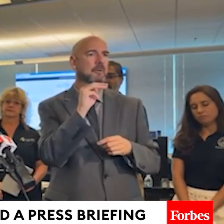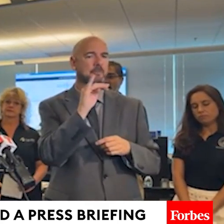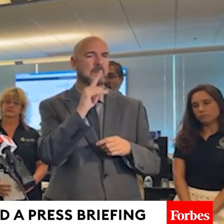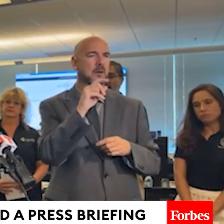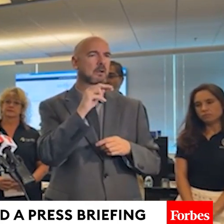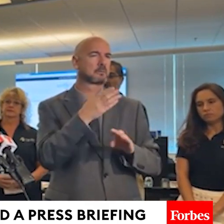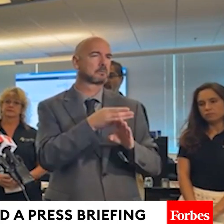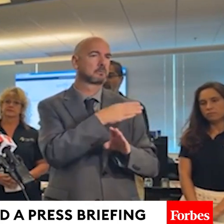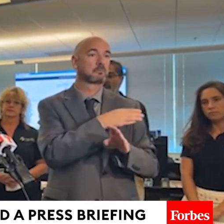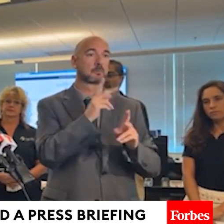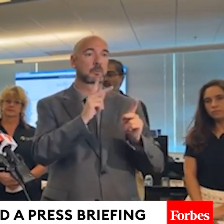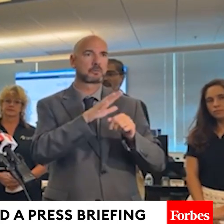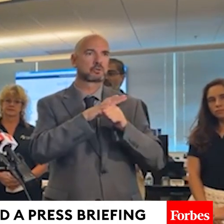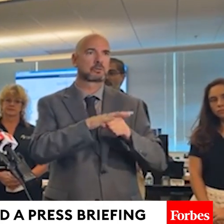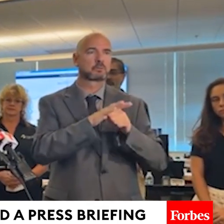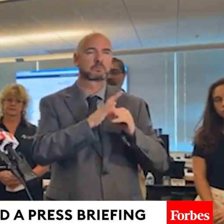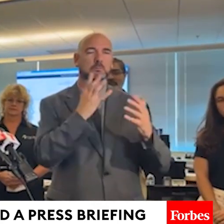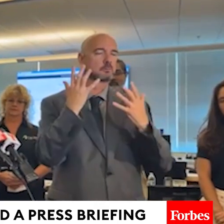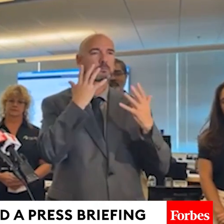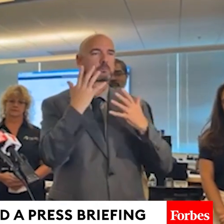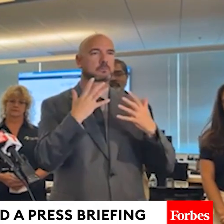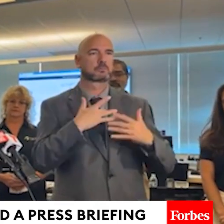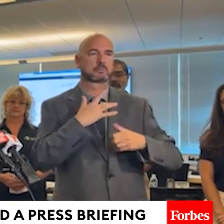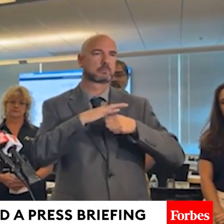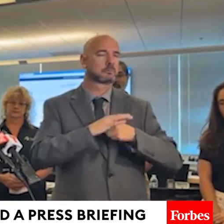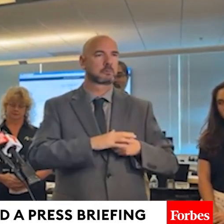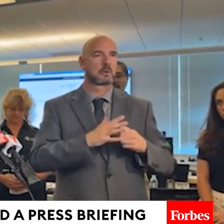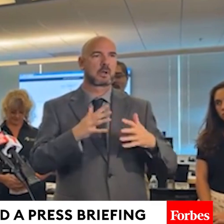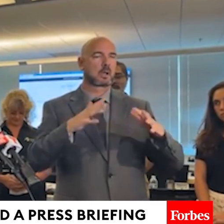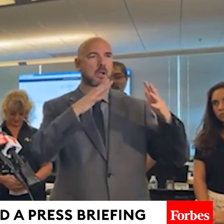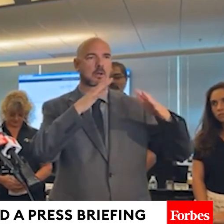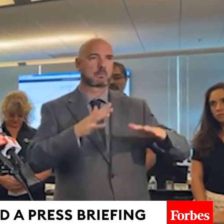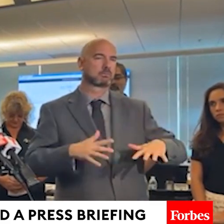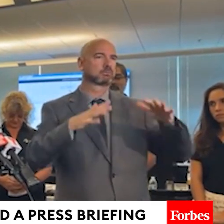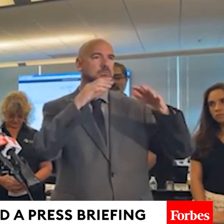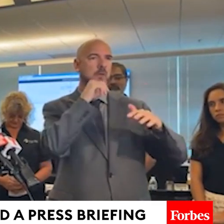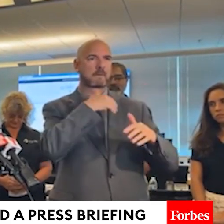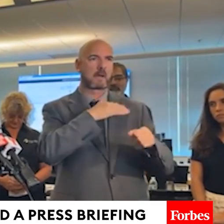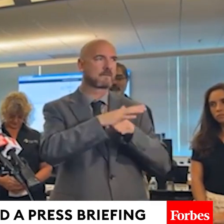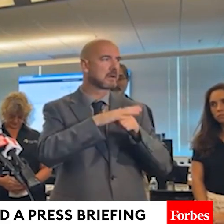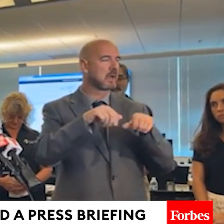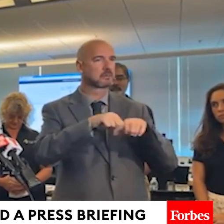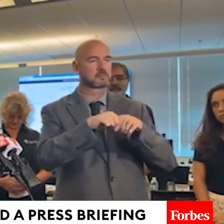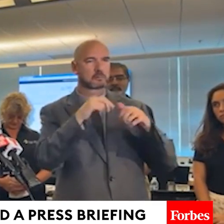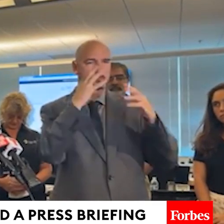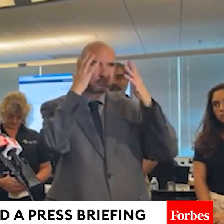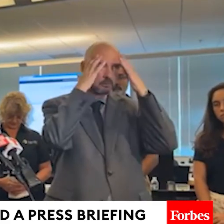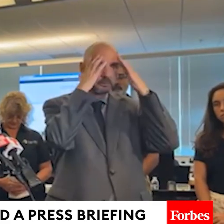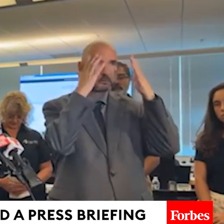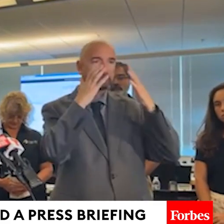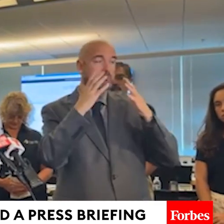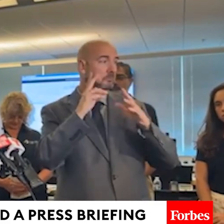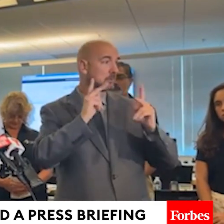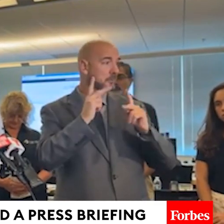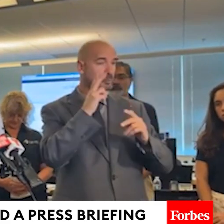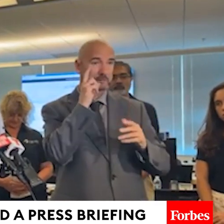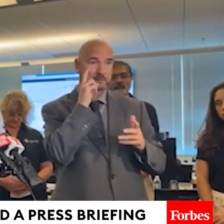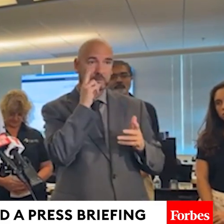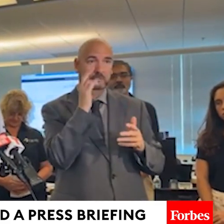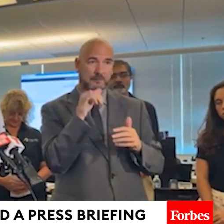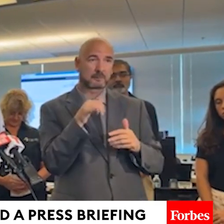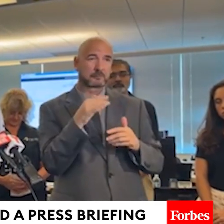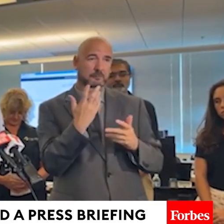are stressed, and they feel that there isn't going to be an availability of gas, and so tensions